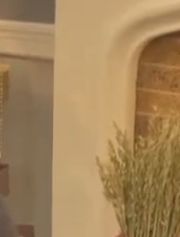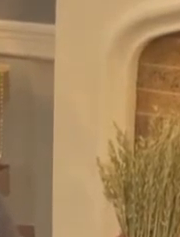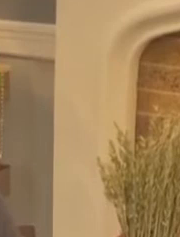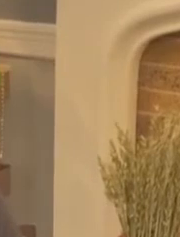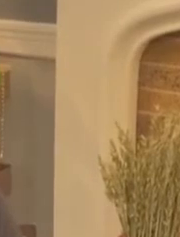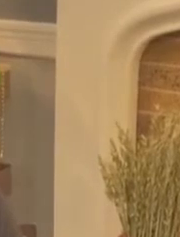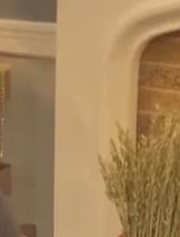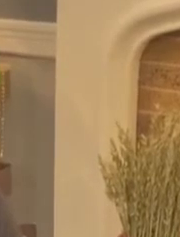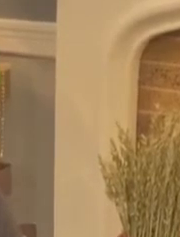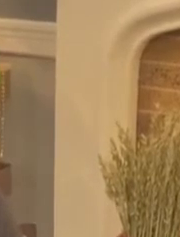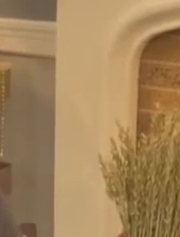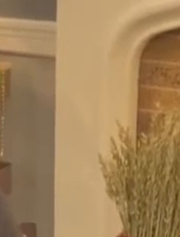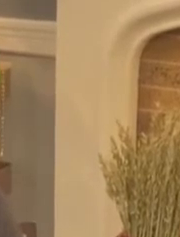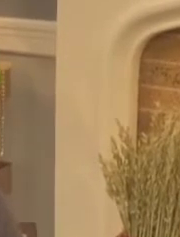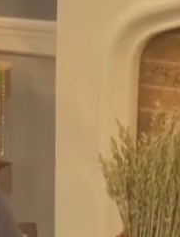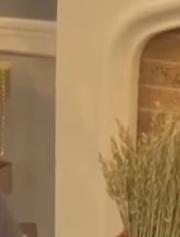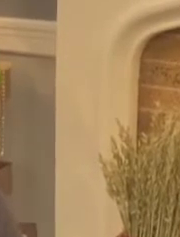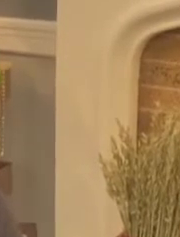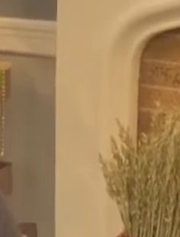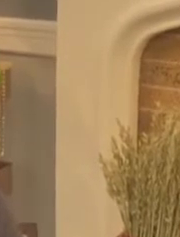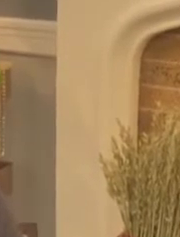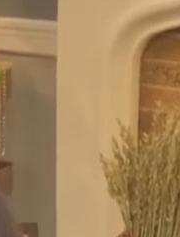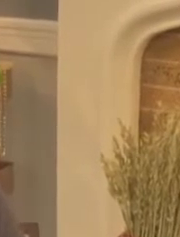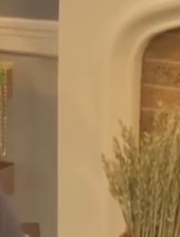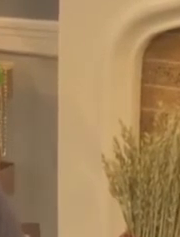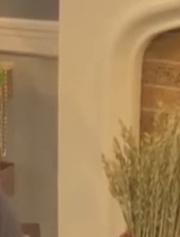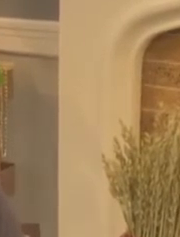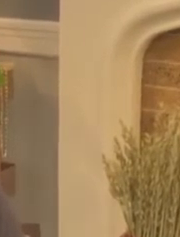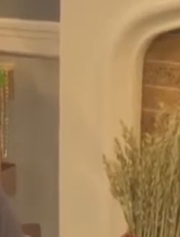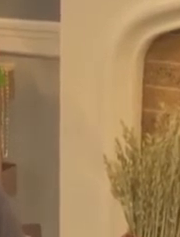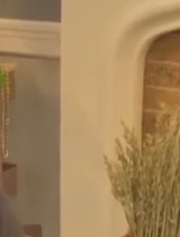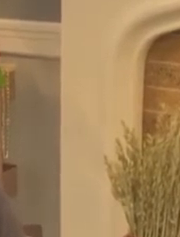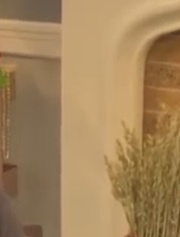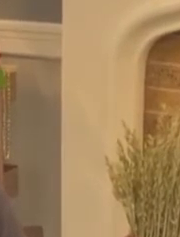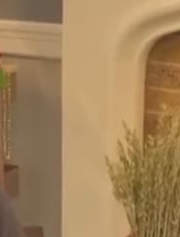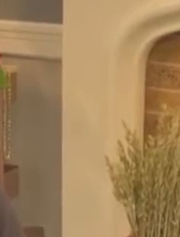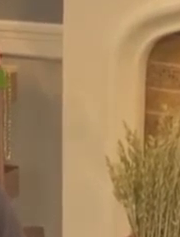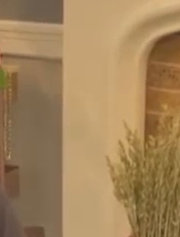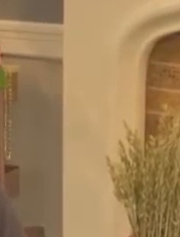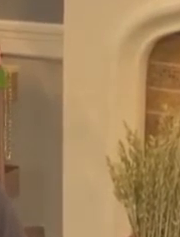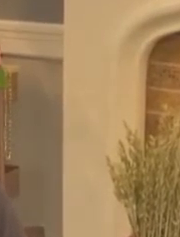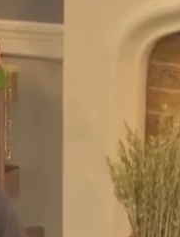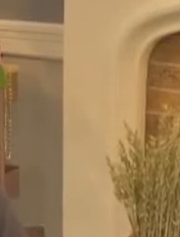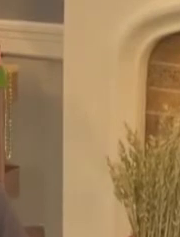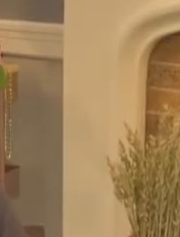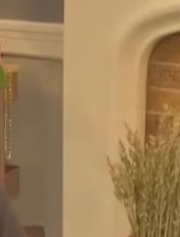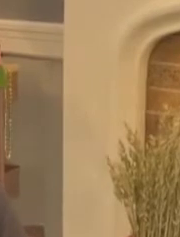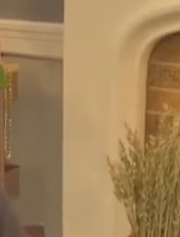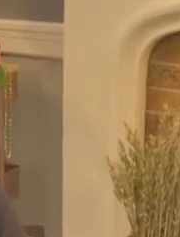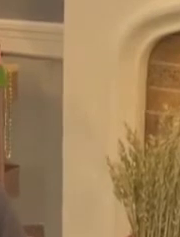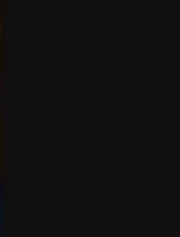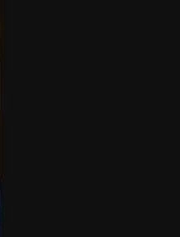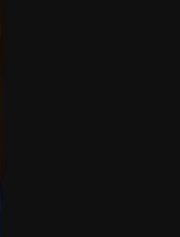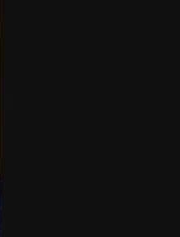beings may never fully comprehend, you see, you know, you identify with them in